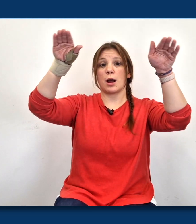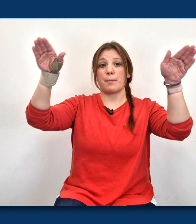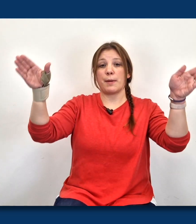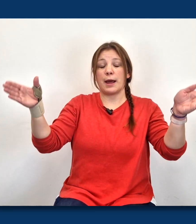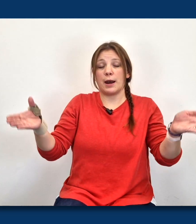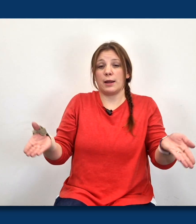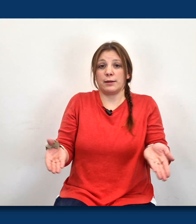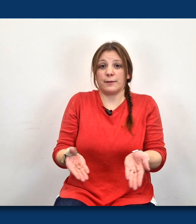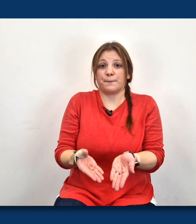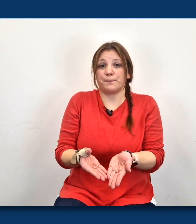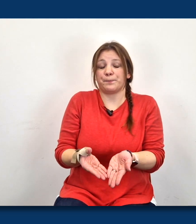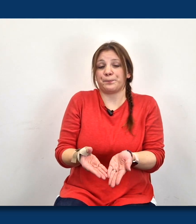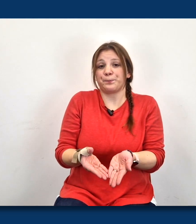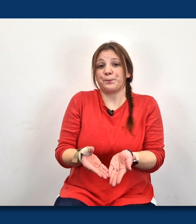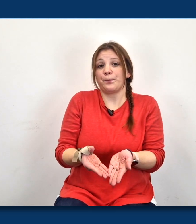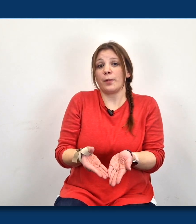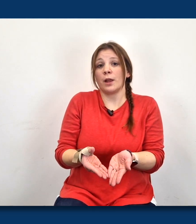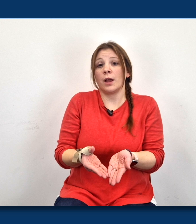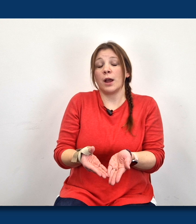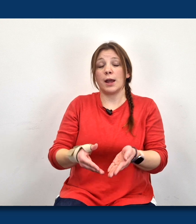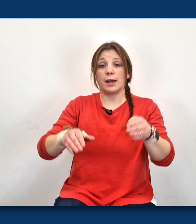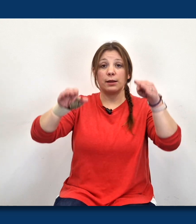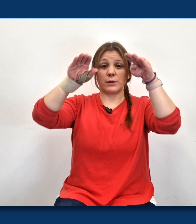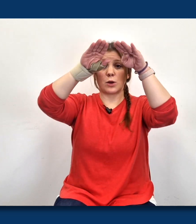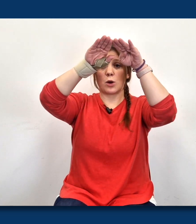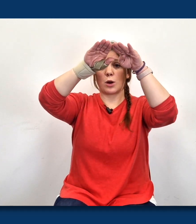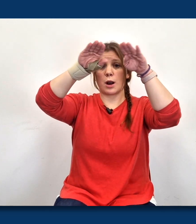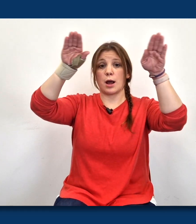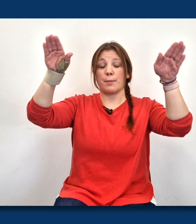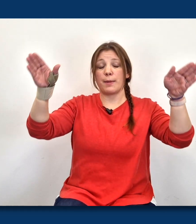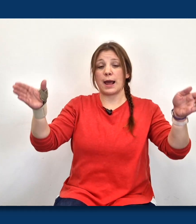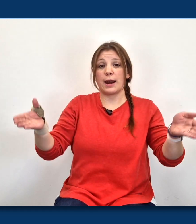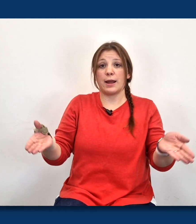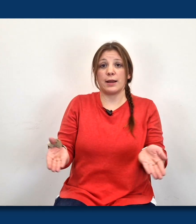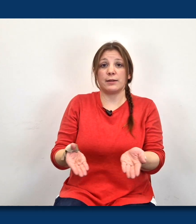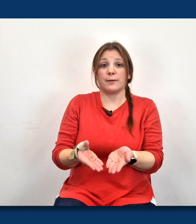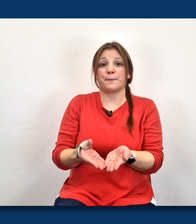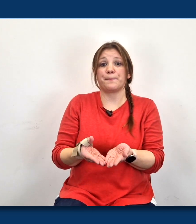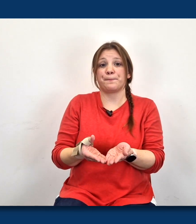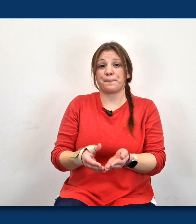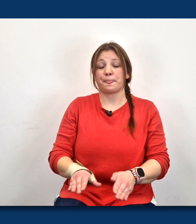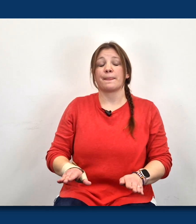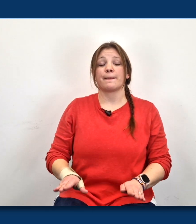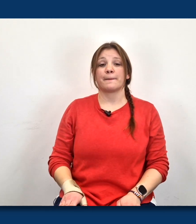all our planet It's all our planet